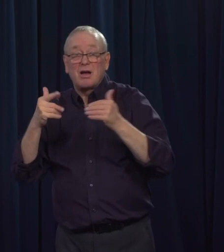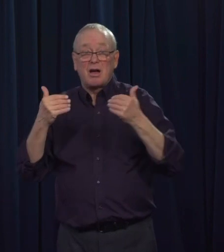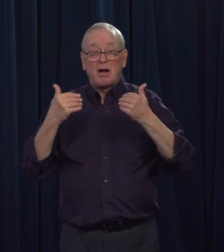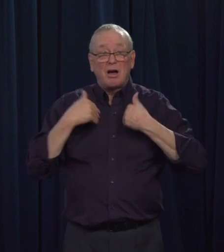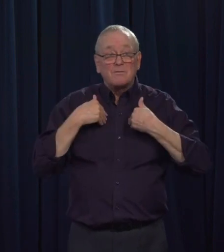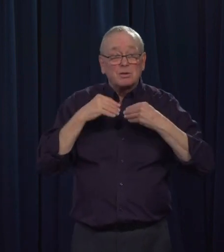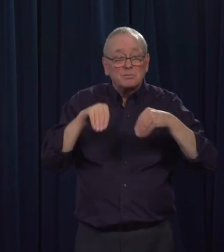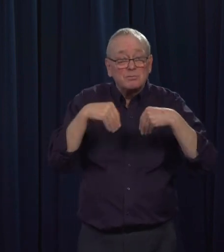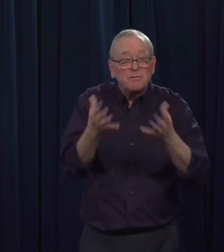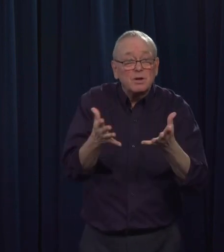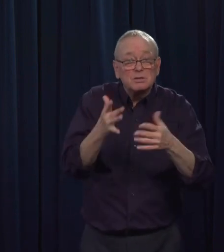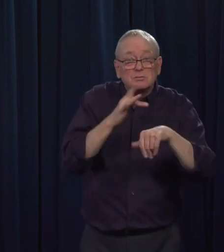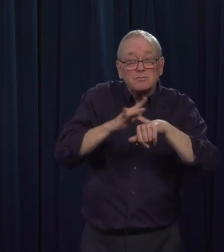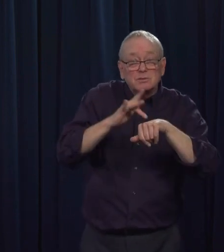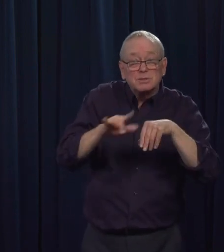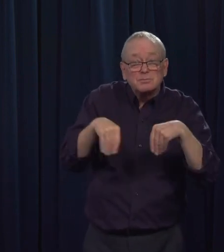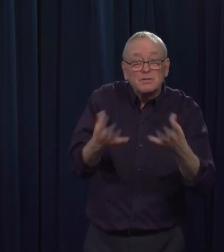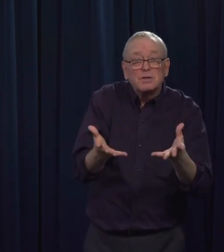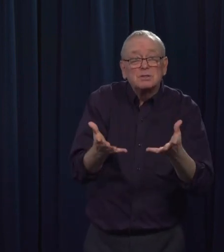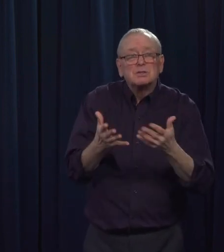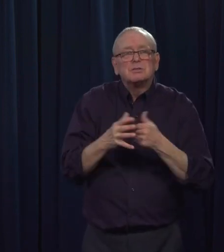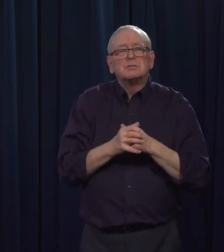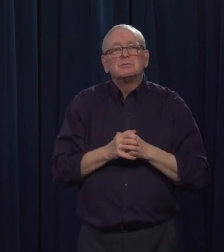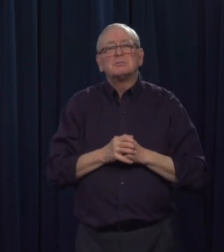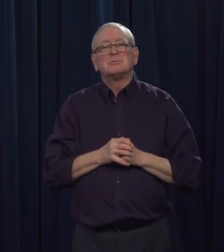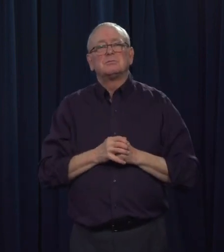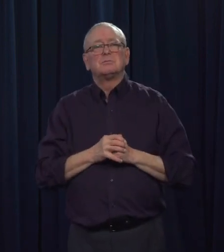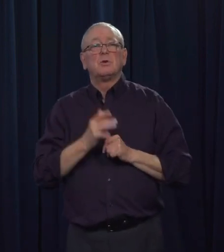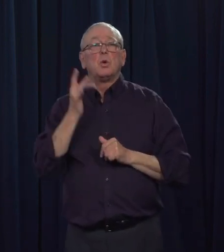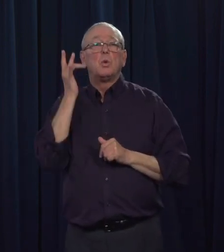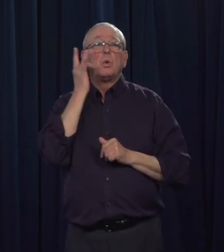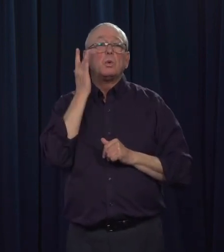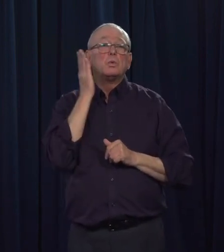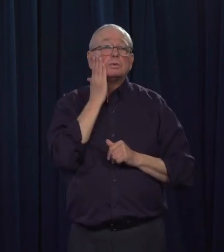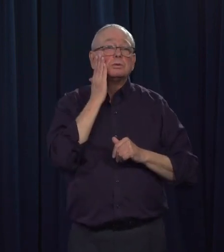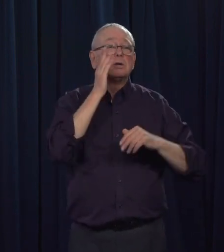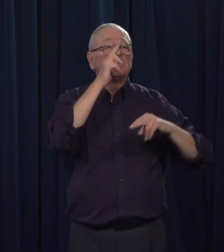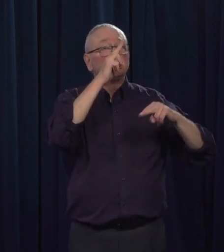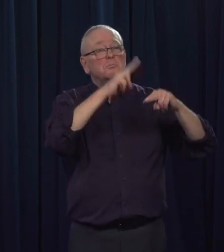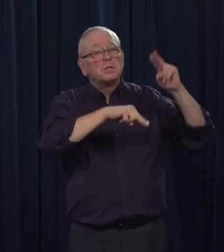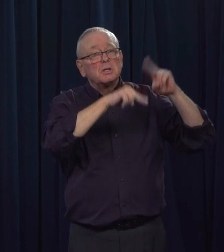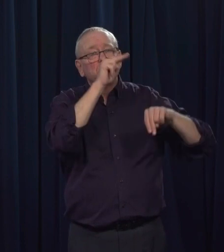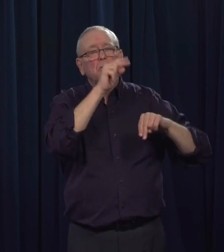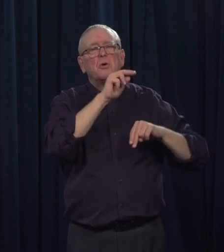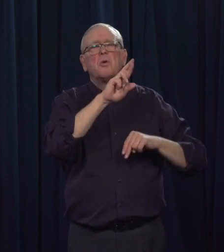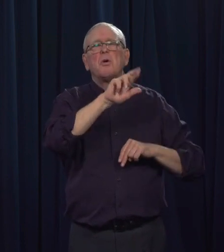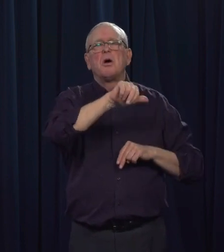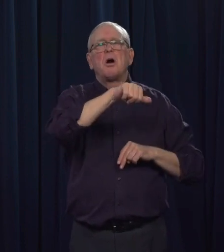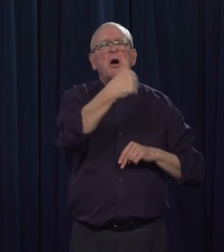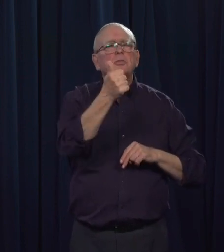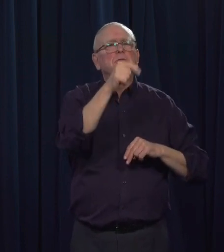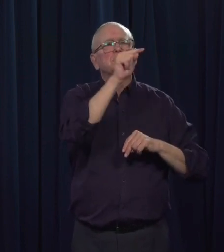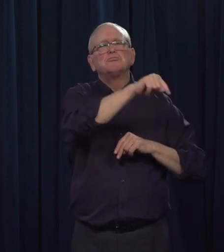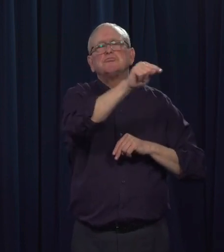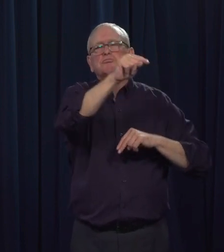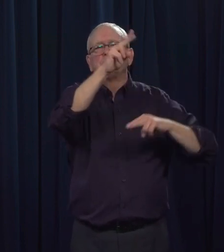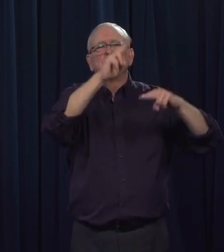hotels or other amenities are on that list for consideration, but there will be